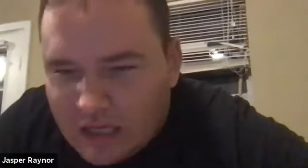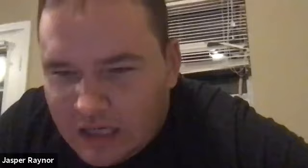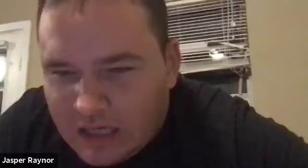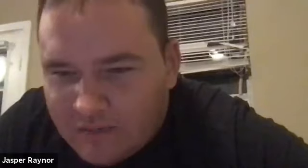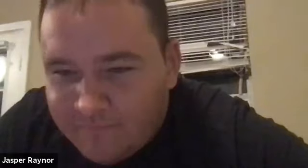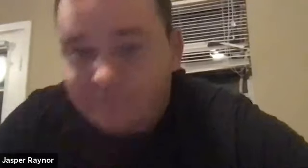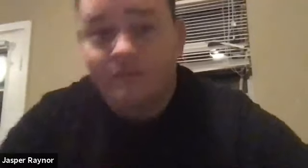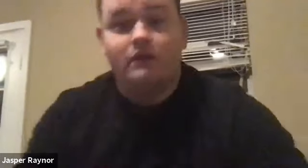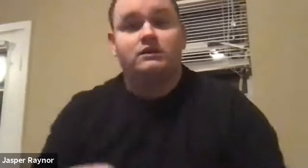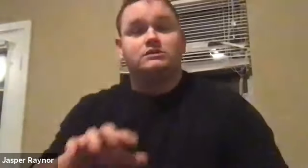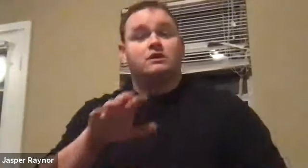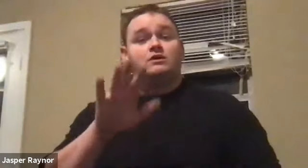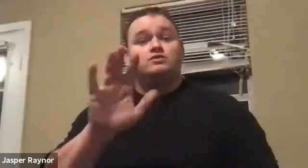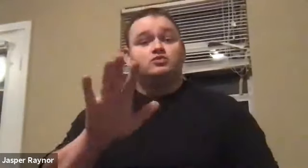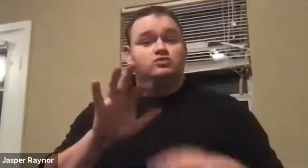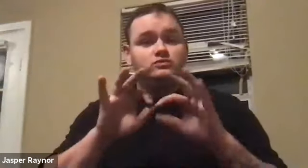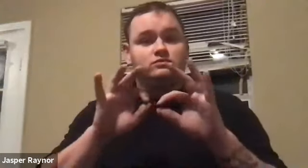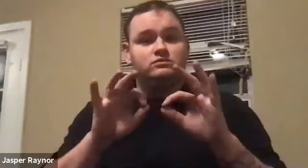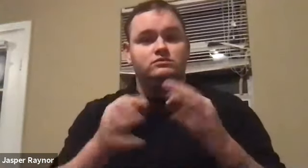Kayla. How do I say very small?